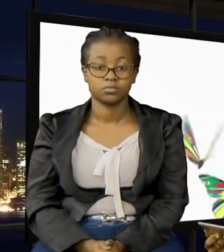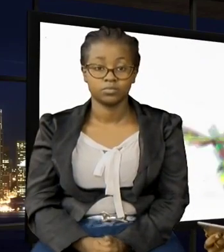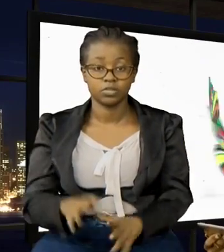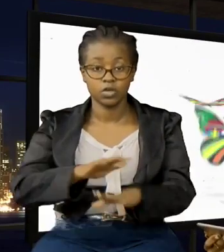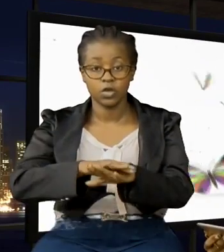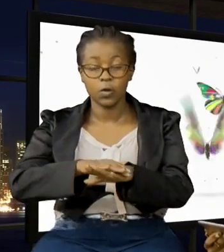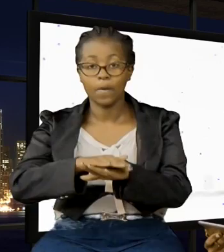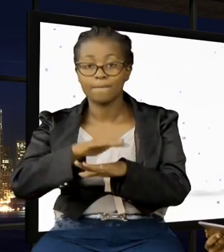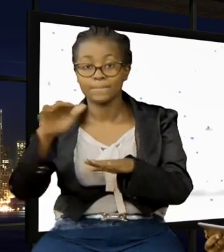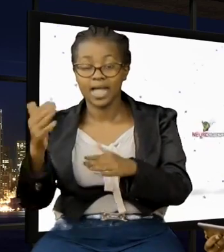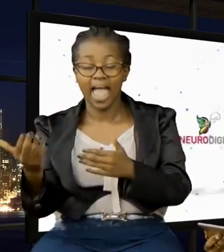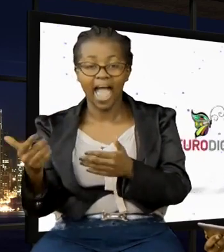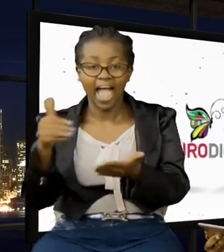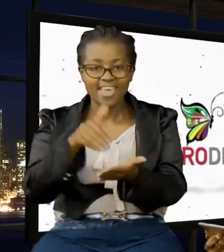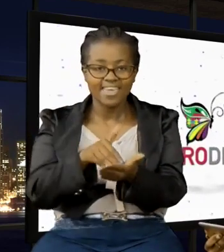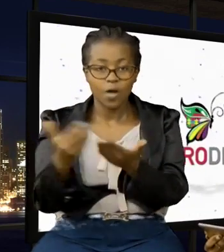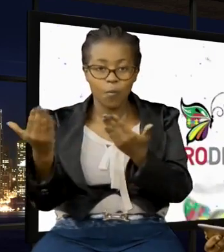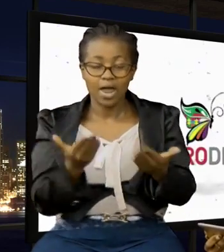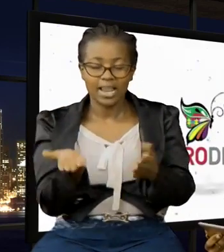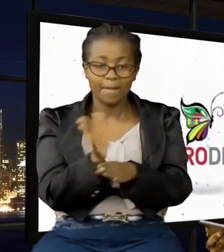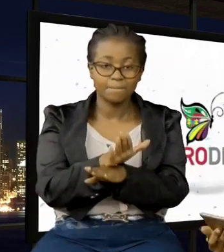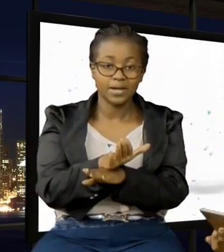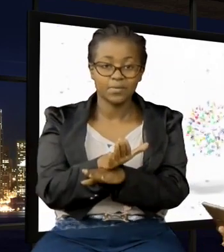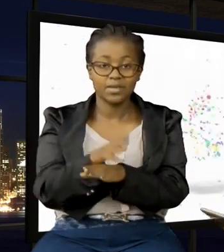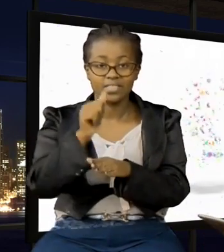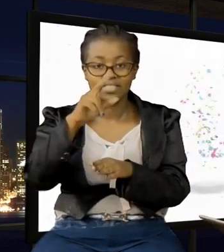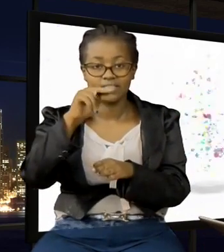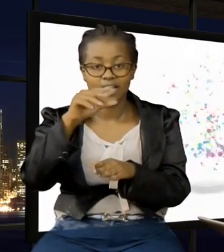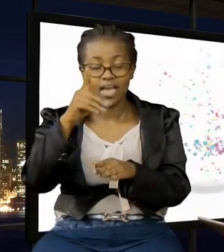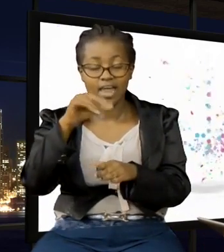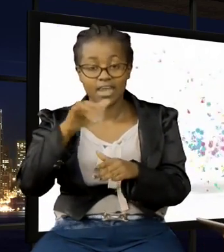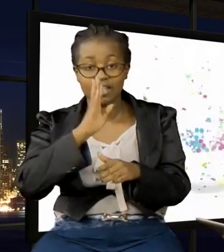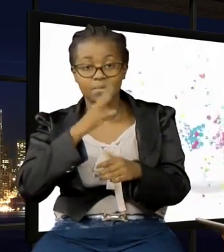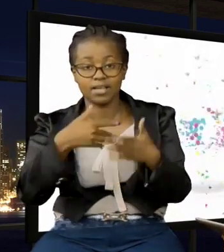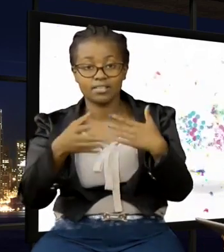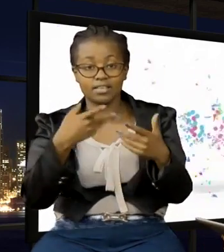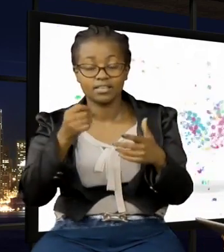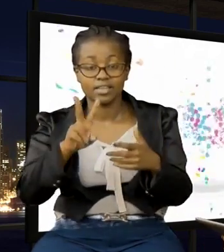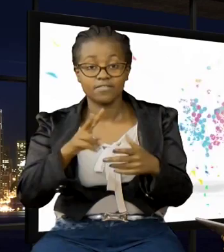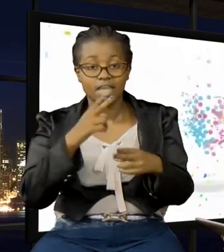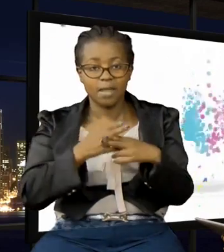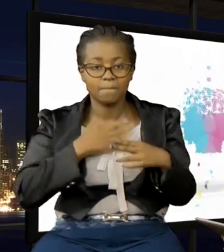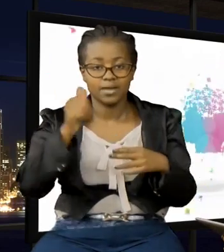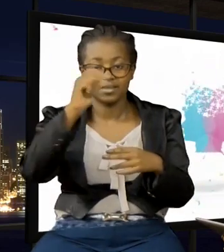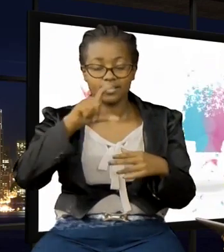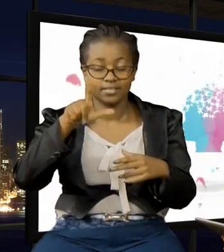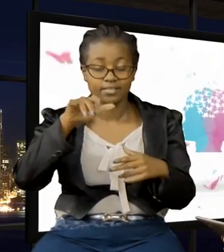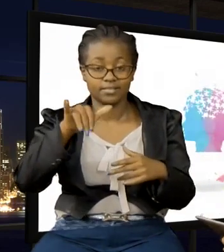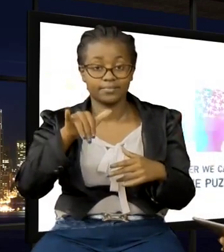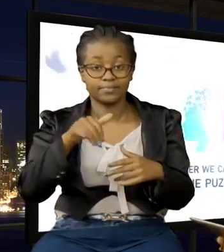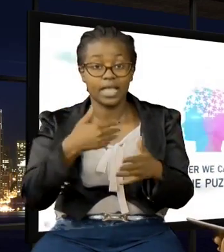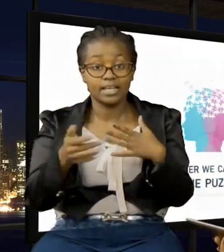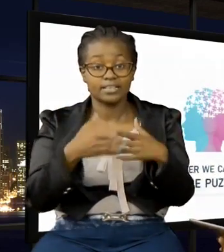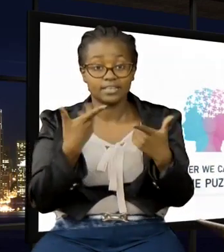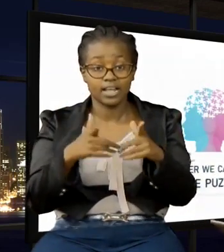Good evening once again, and welcome back to Neuro Digest with Andy Speaks and Science TV. I'm your host, Sylvia Moraa, and